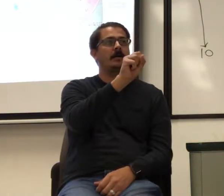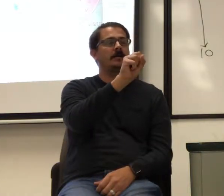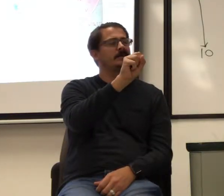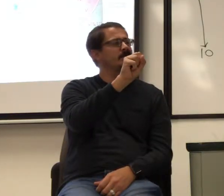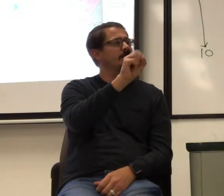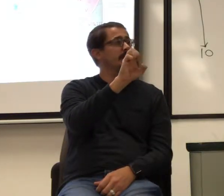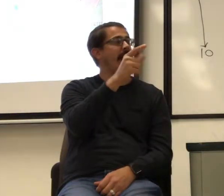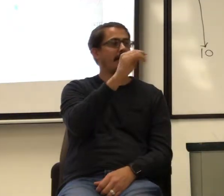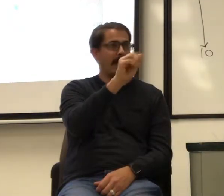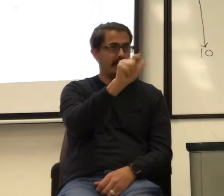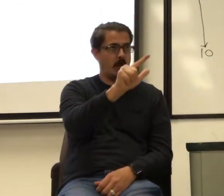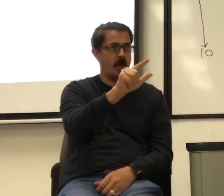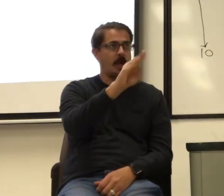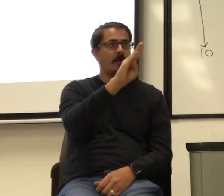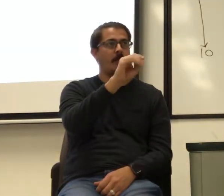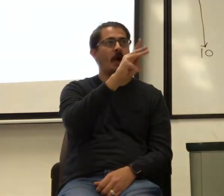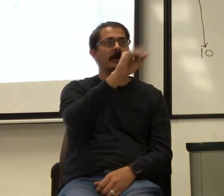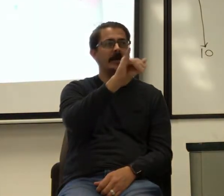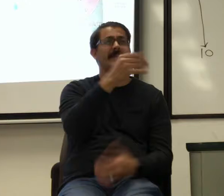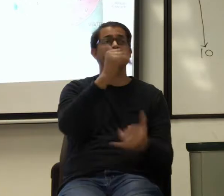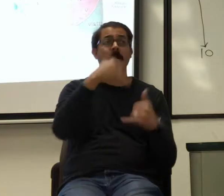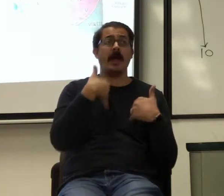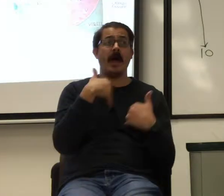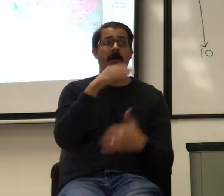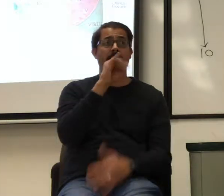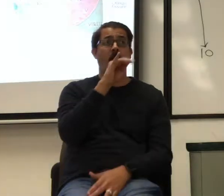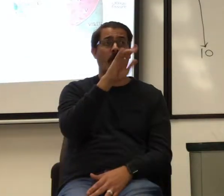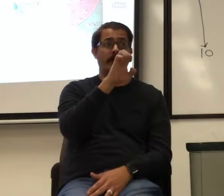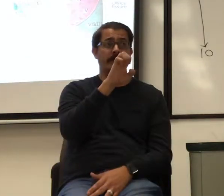They still have cartilage as you continue to branch.